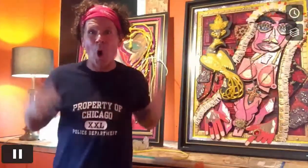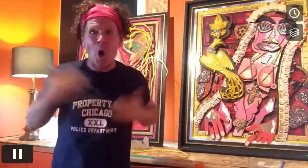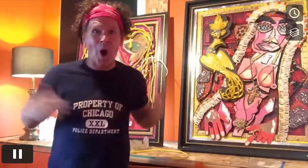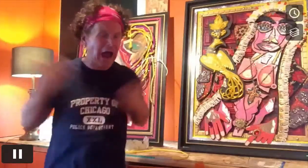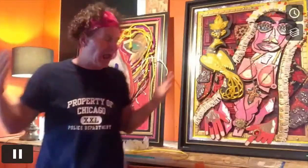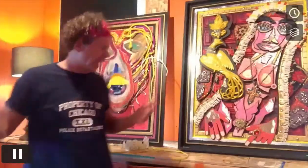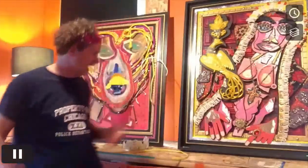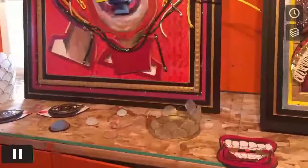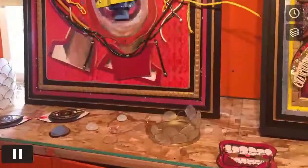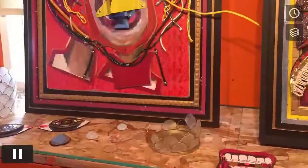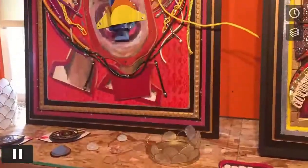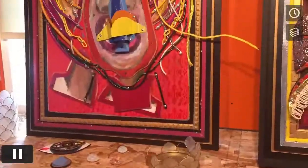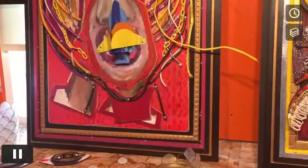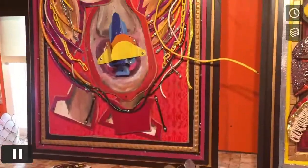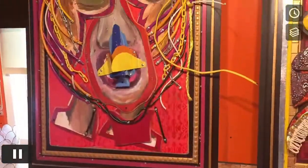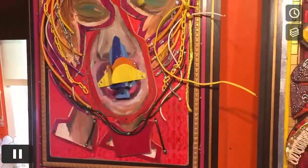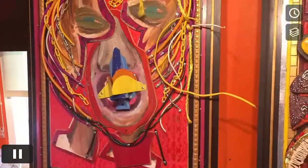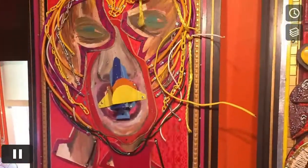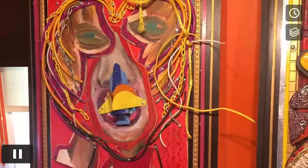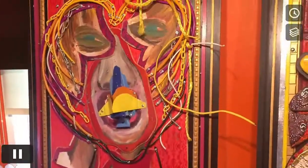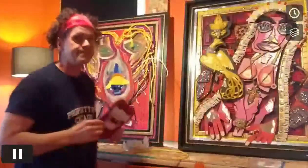Tears of joy.